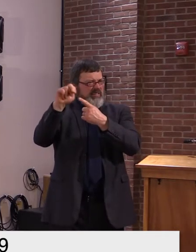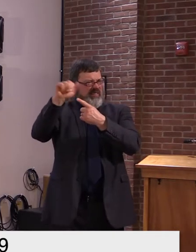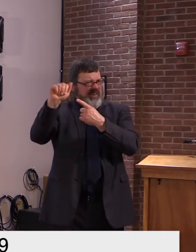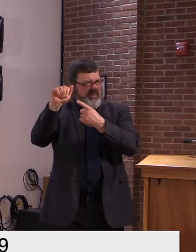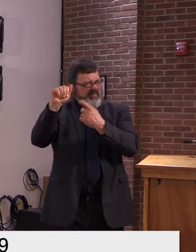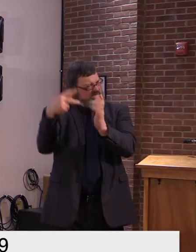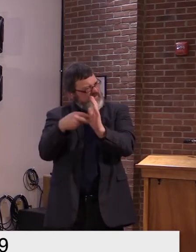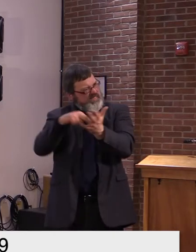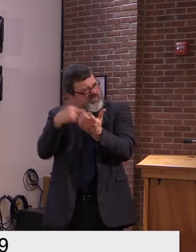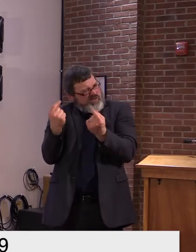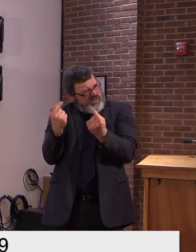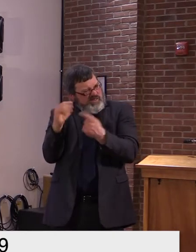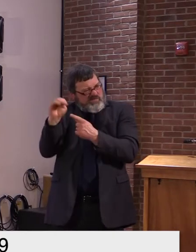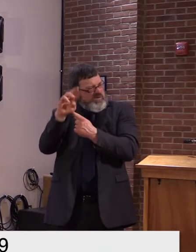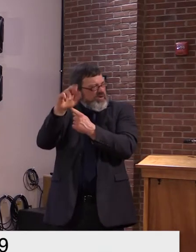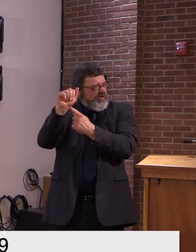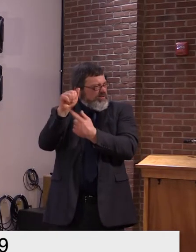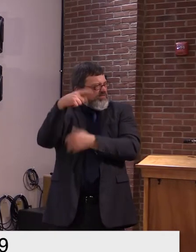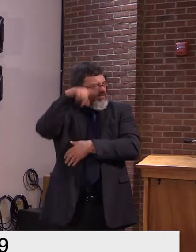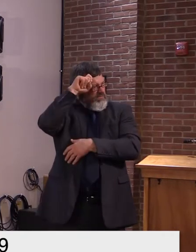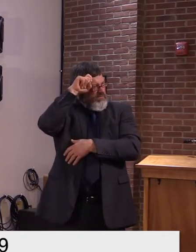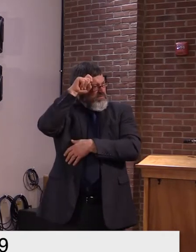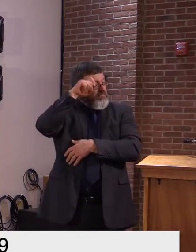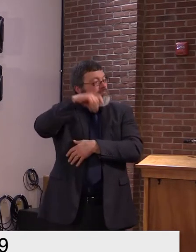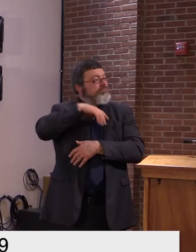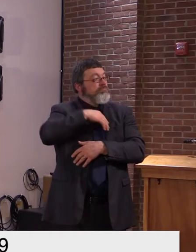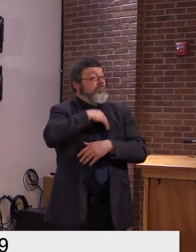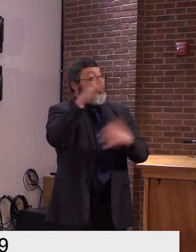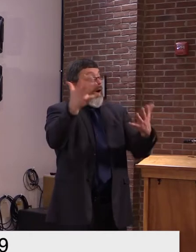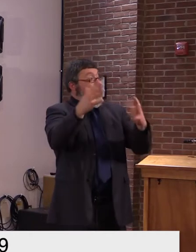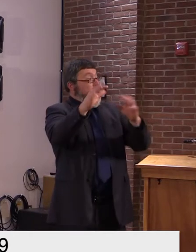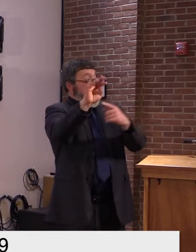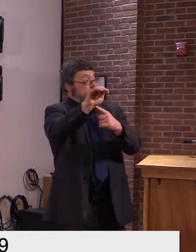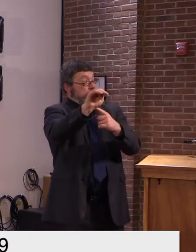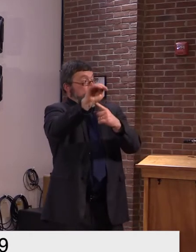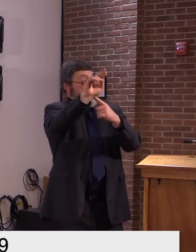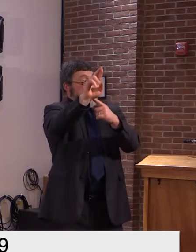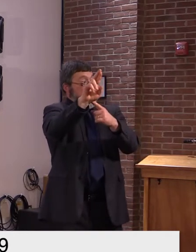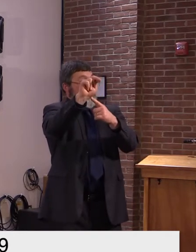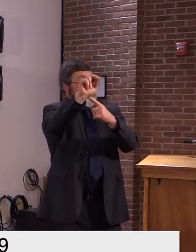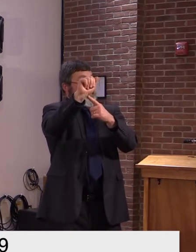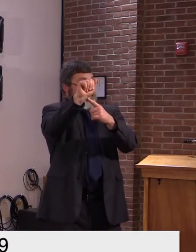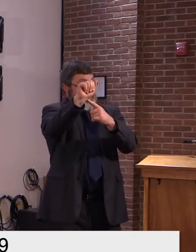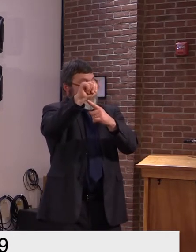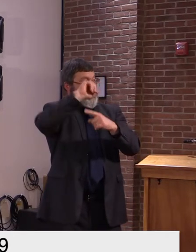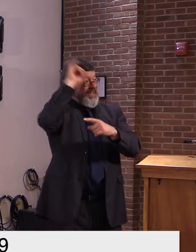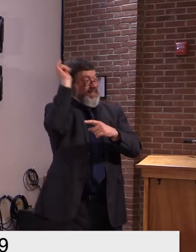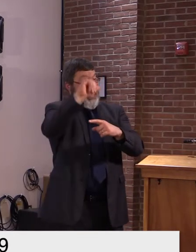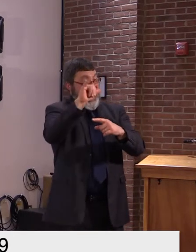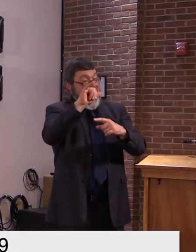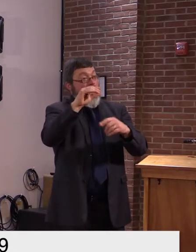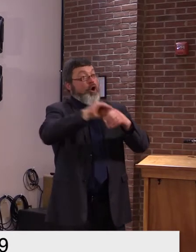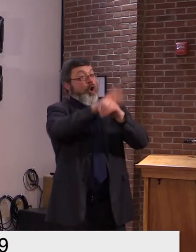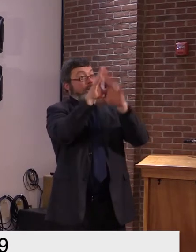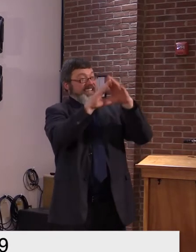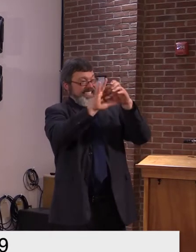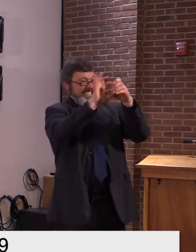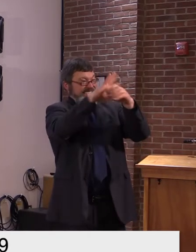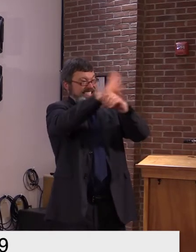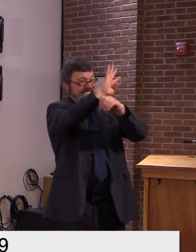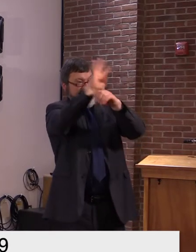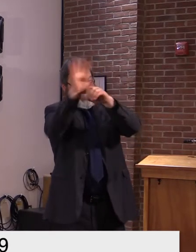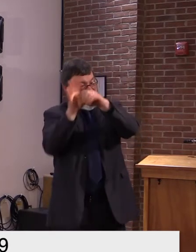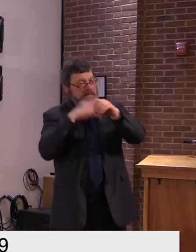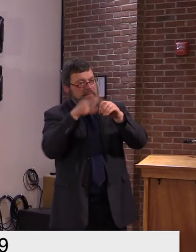tiny piece of genetic material, the nucleic acid, which codes for the instructions to make the viral